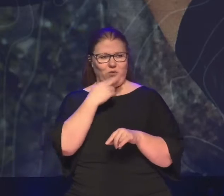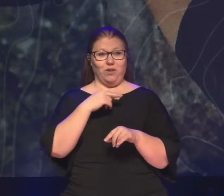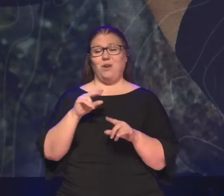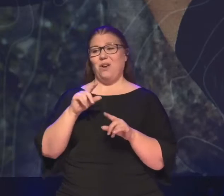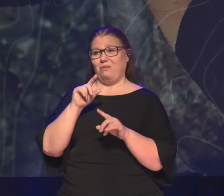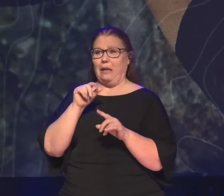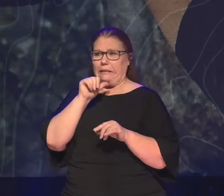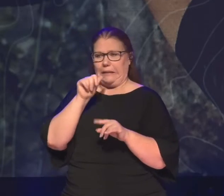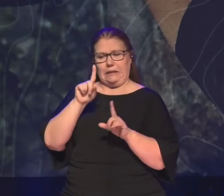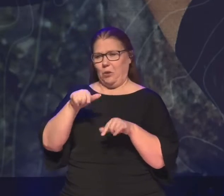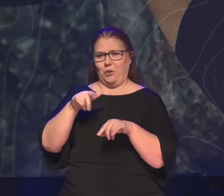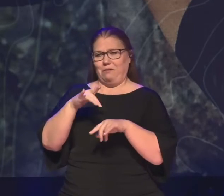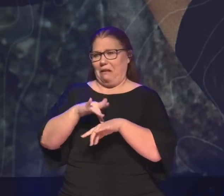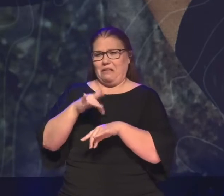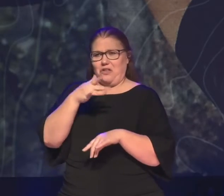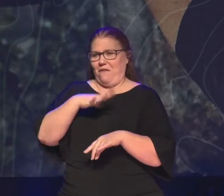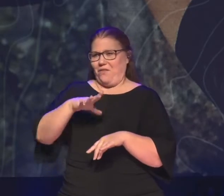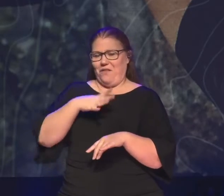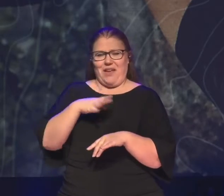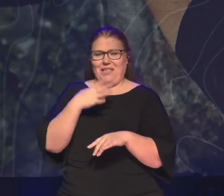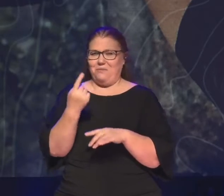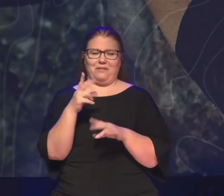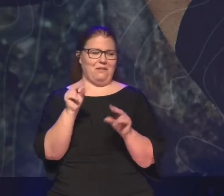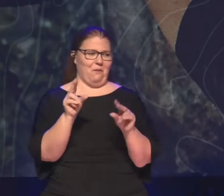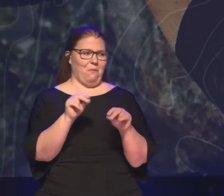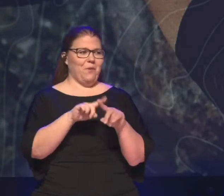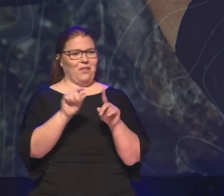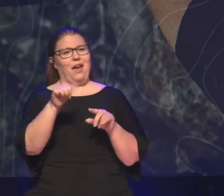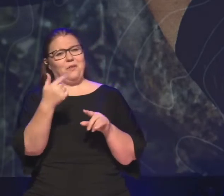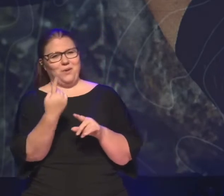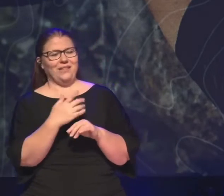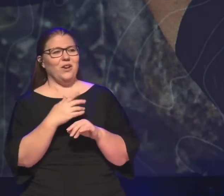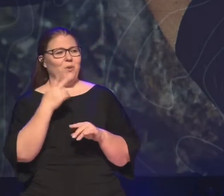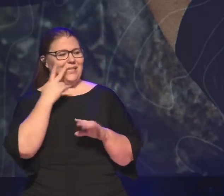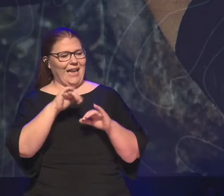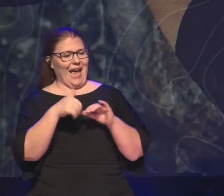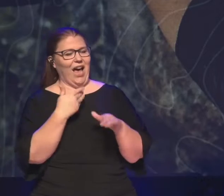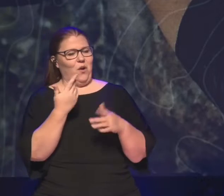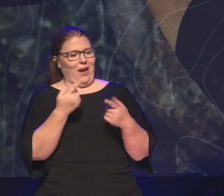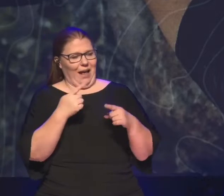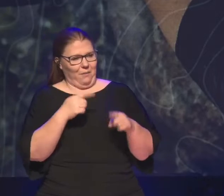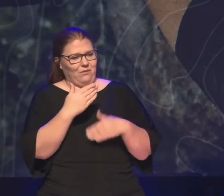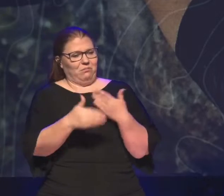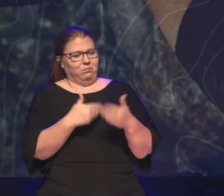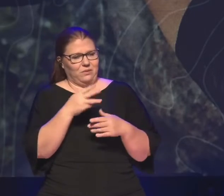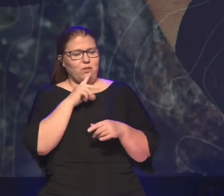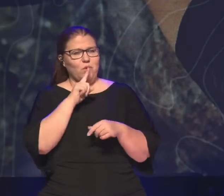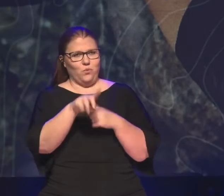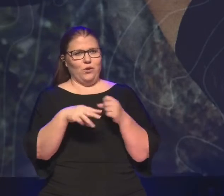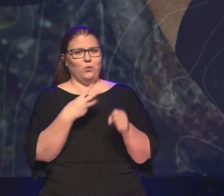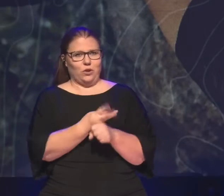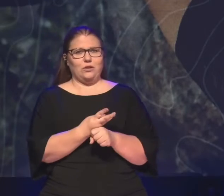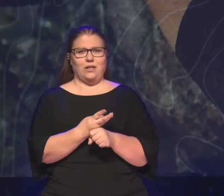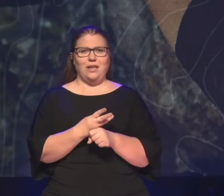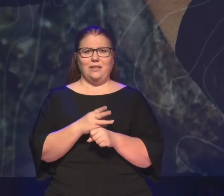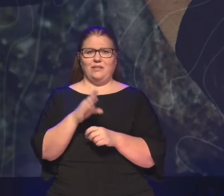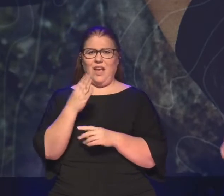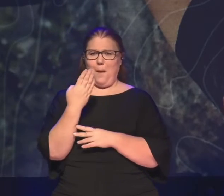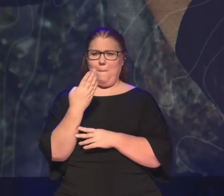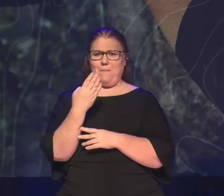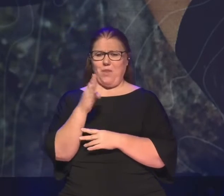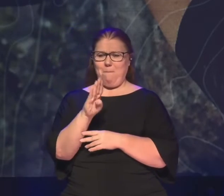other ones, you know. And we said, let's just see like how this gets lived out in the real world. And so we went to a restaurant called Blue Smoke, which is his barbecue place. It